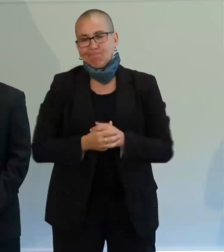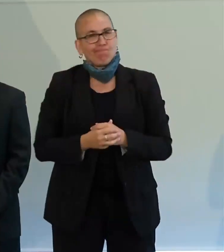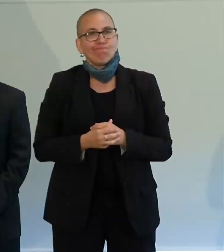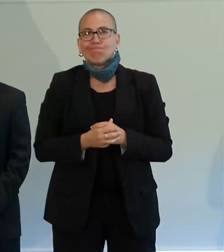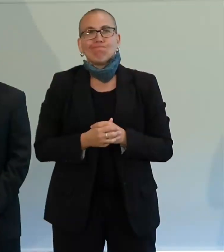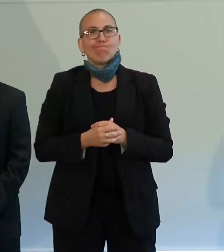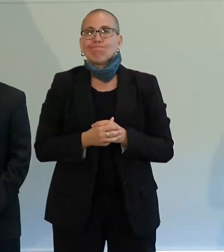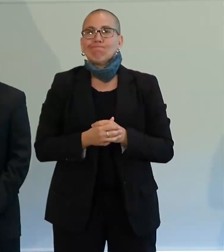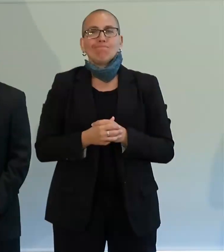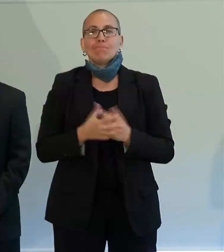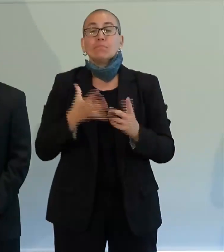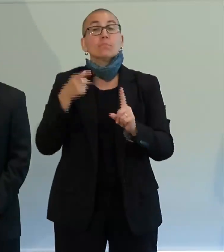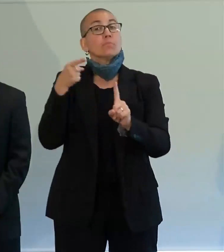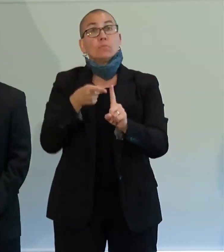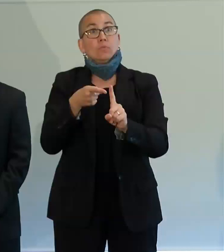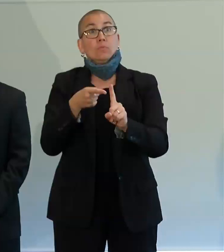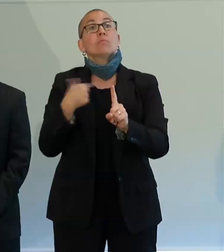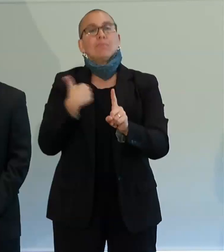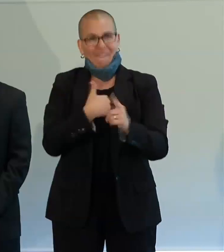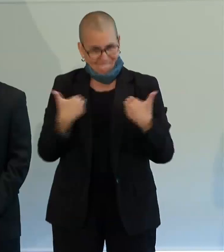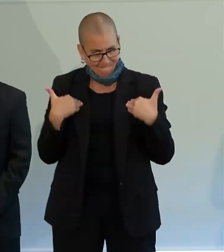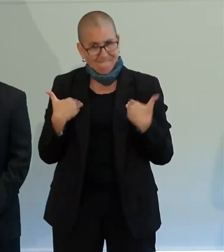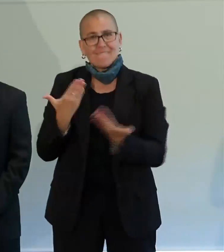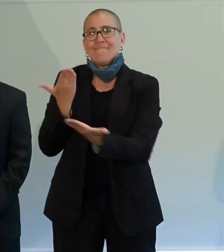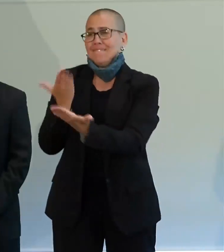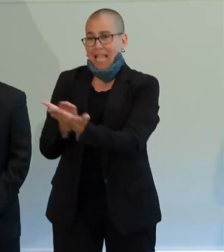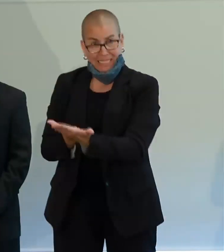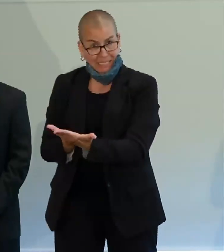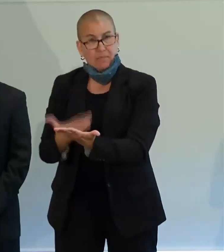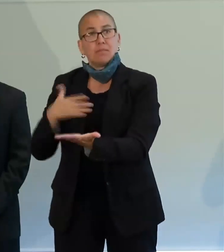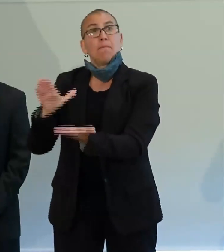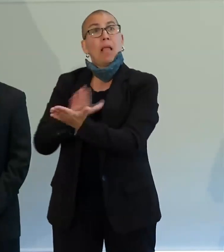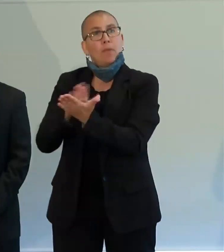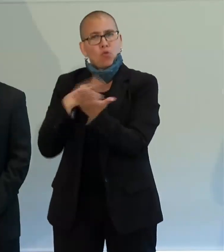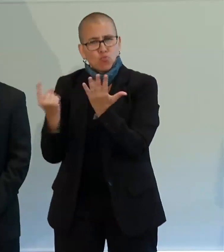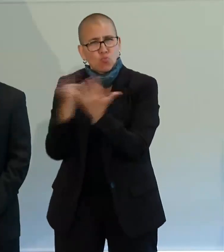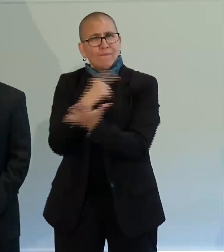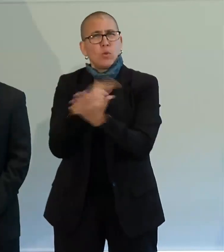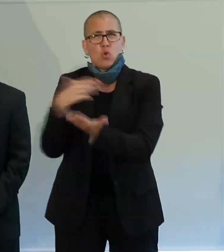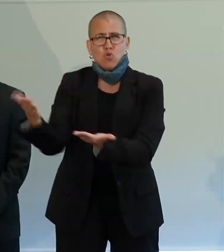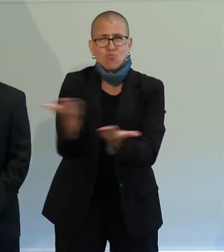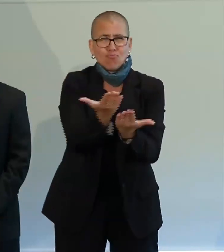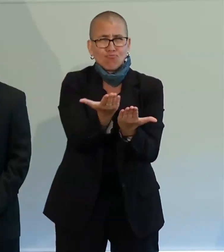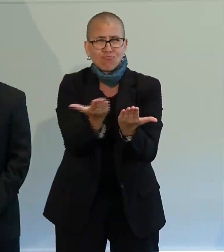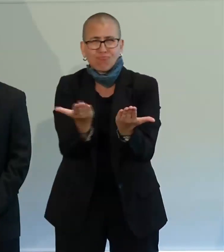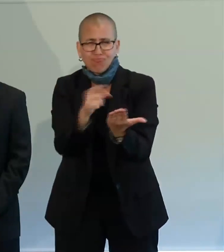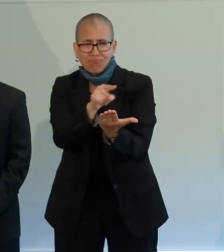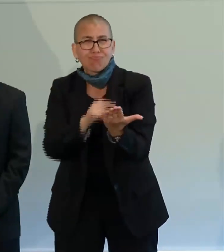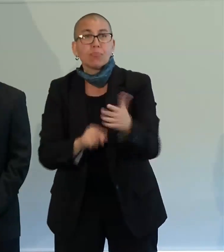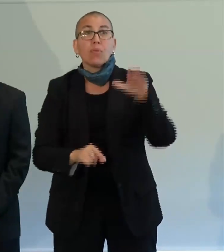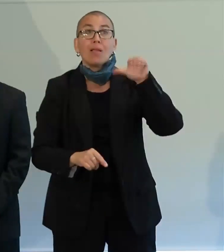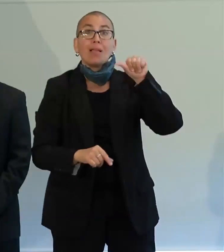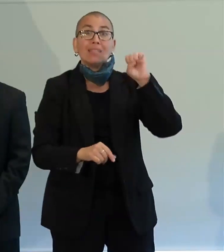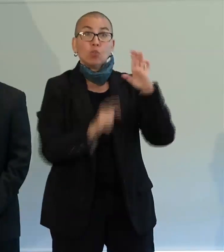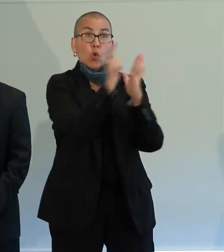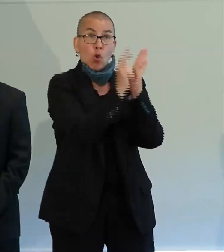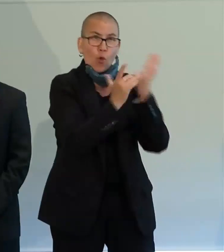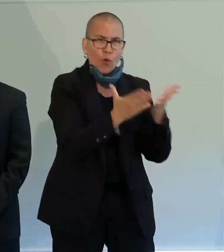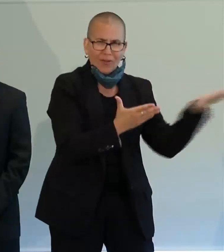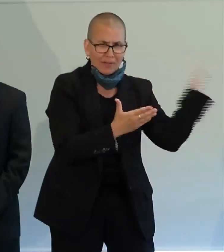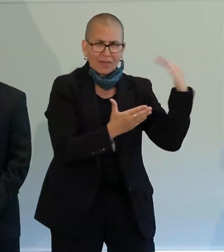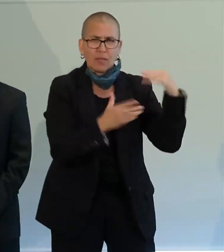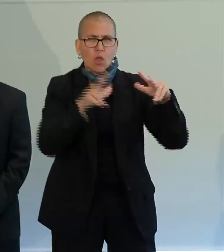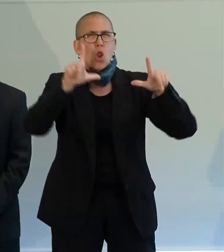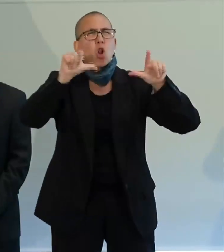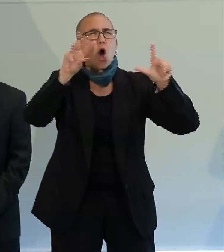all the facts that we could. We reviewed the criminal statutes. We looked at case law. We consulted with each other,